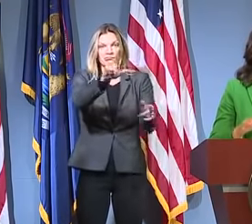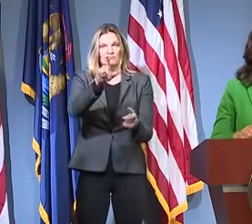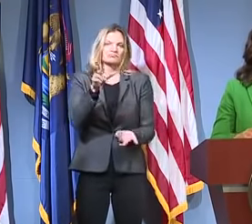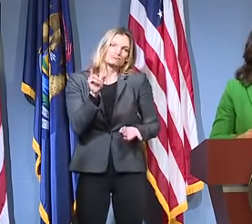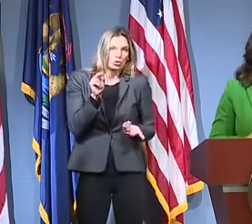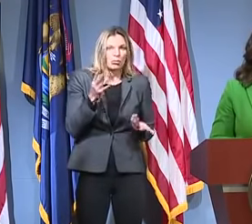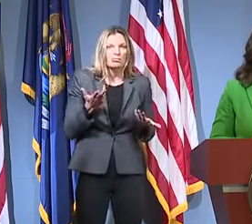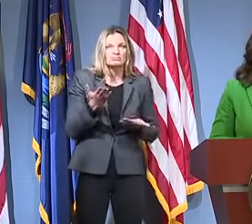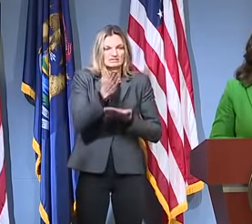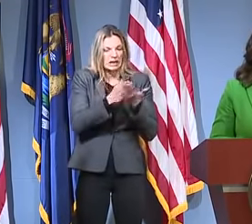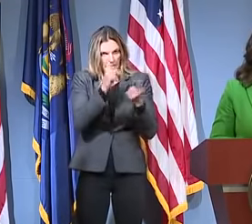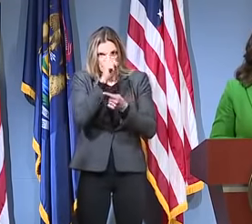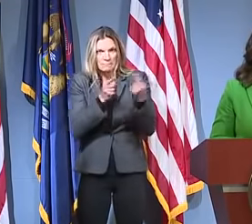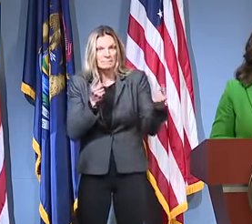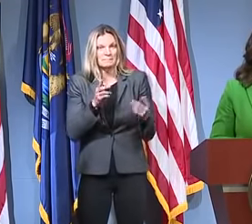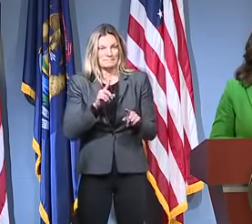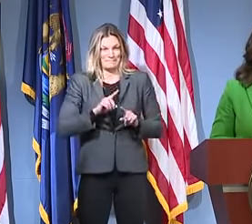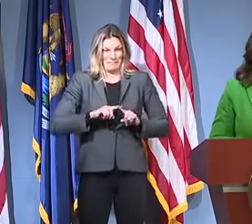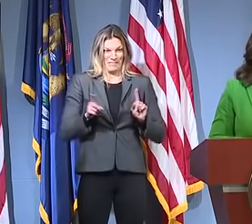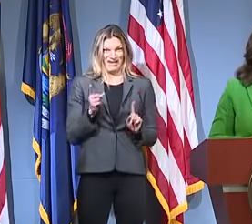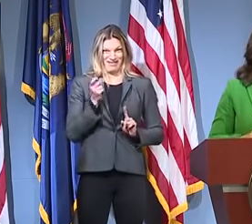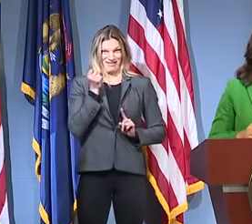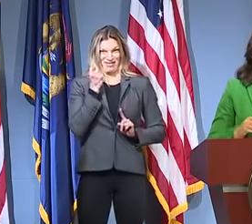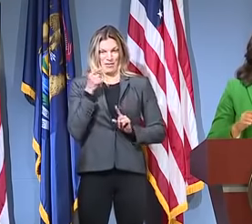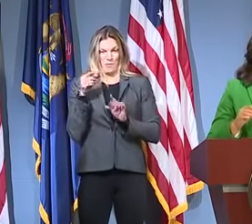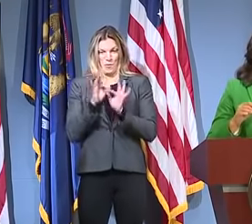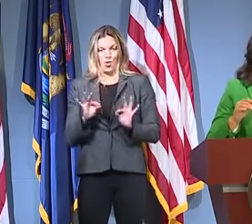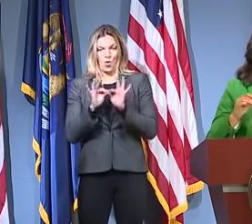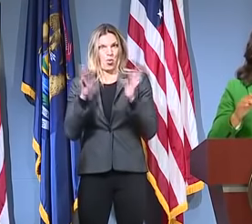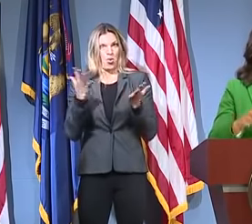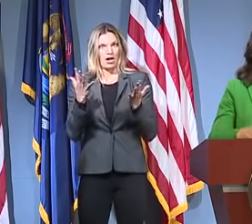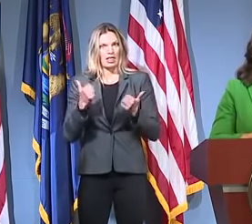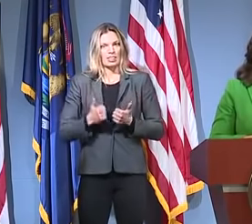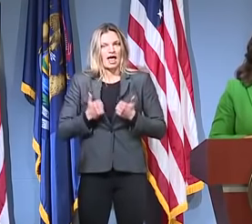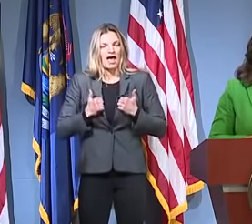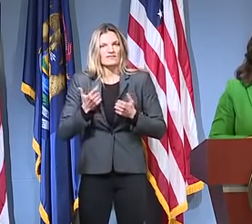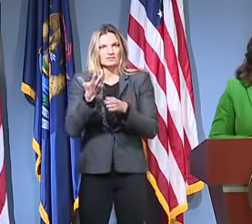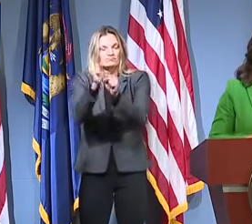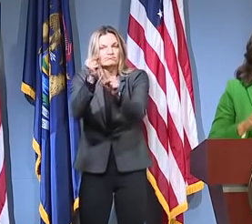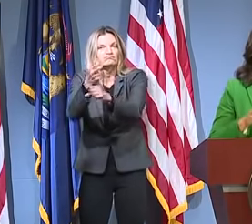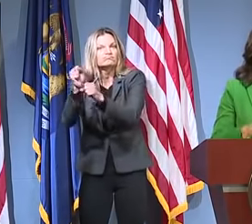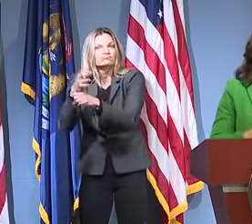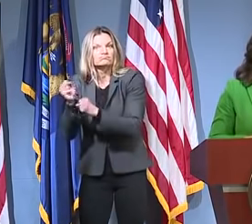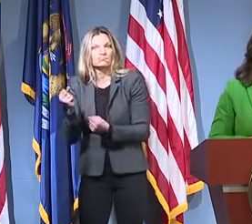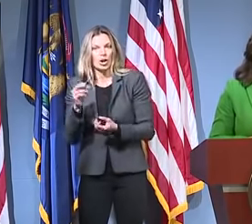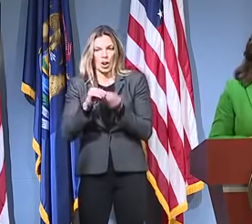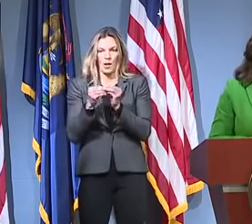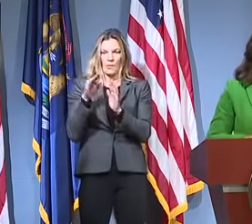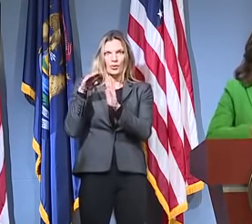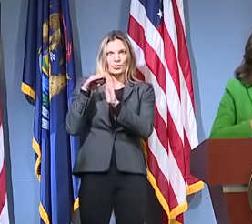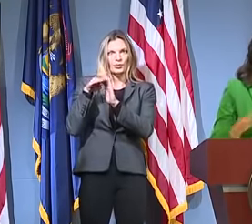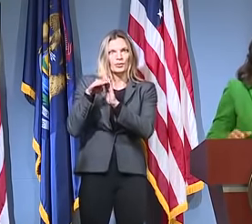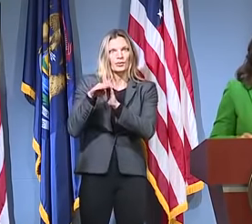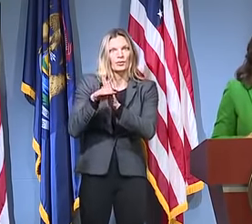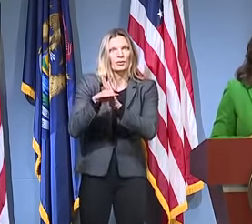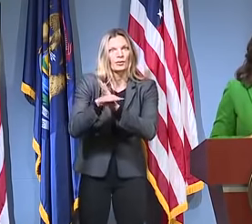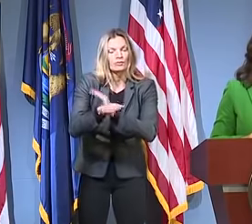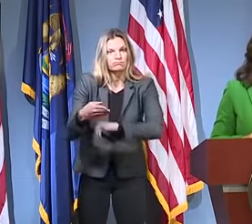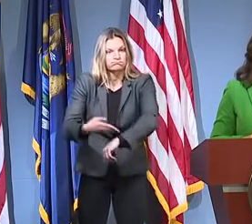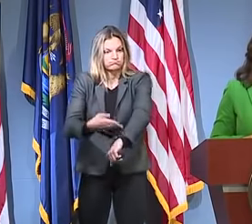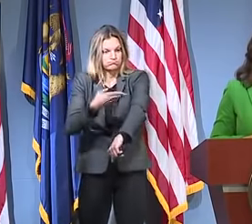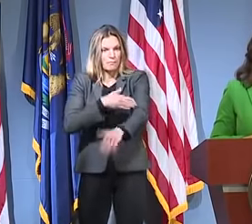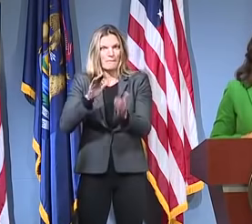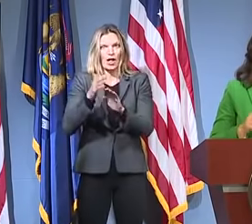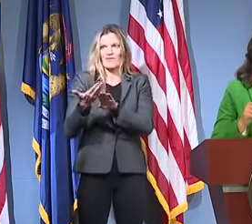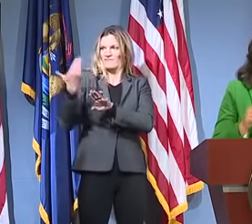saved thousands of lives in the state of Michigan. We are doing better than other states in the Midwest, and the Midwest is stronger than most